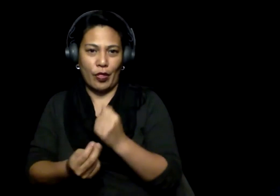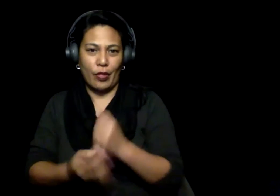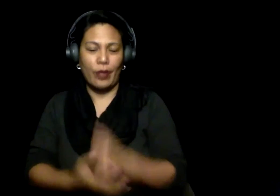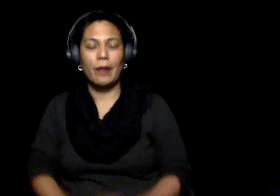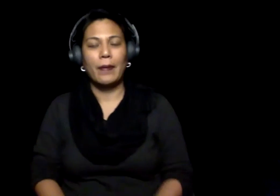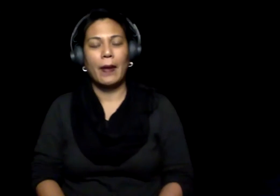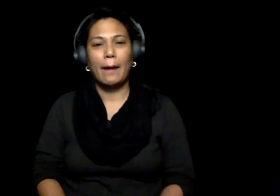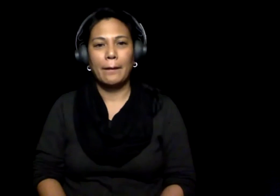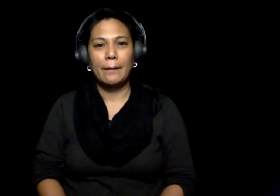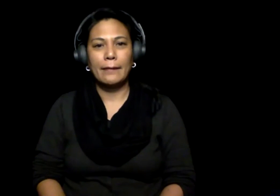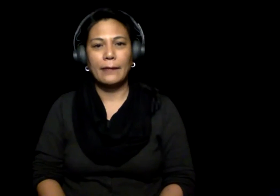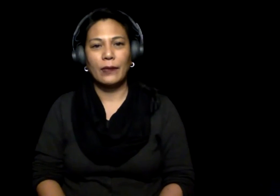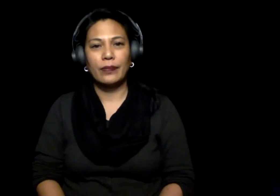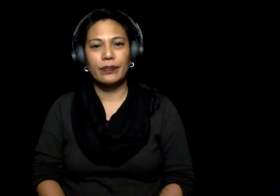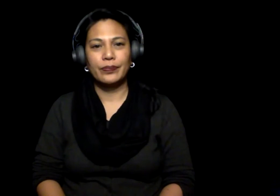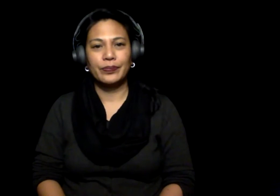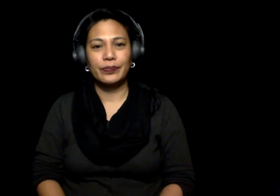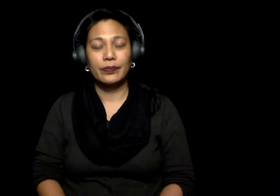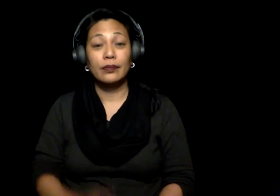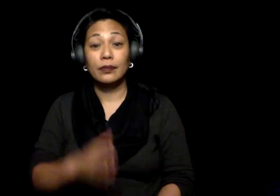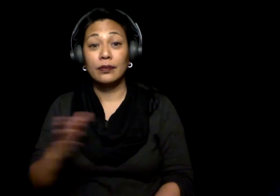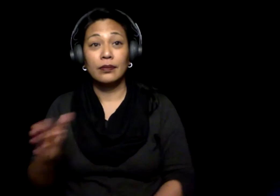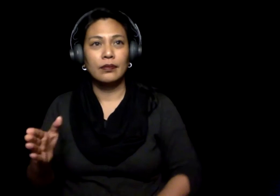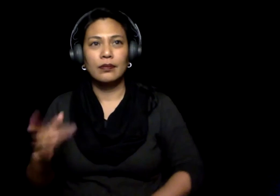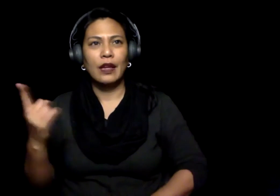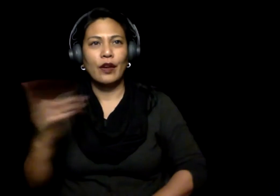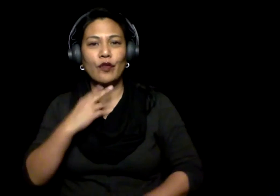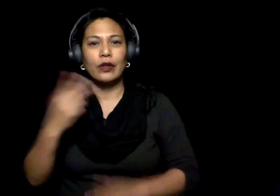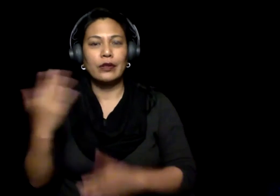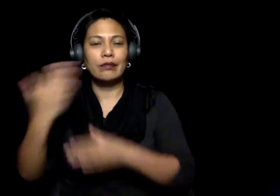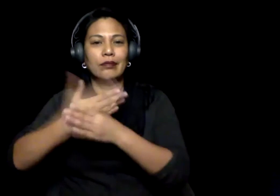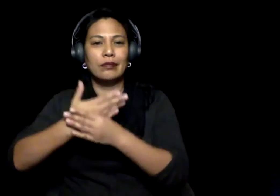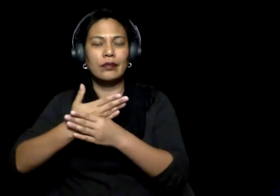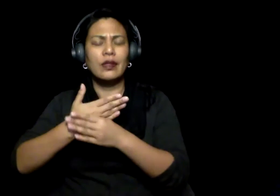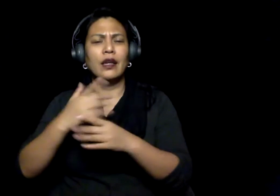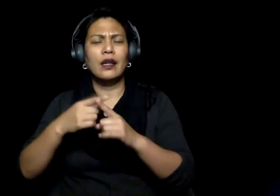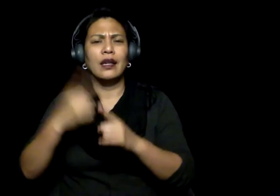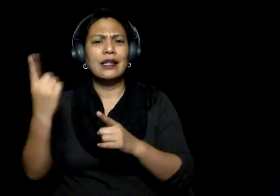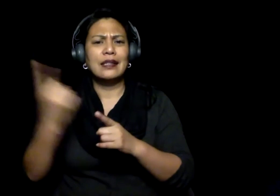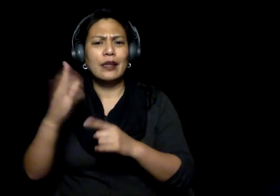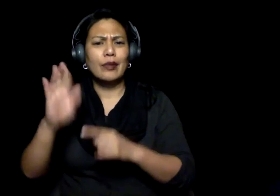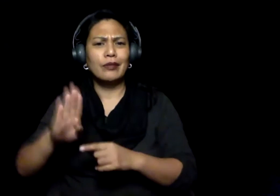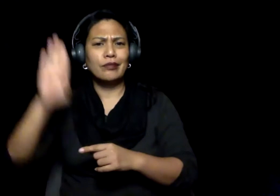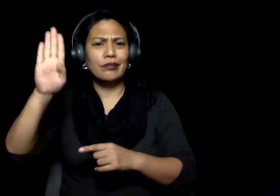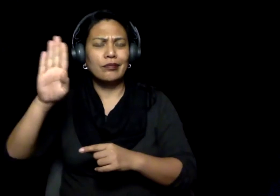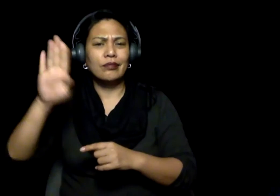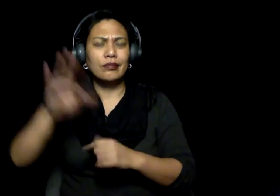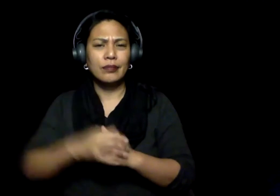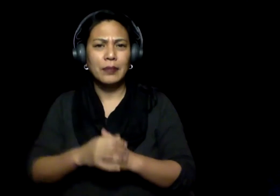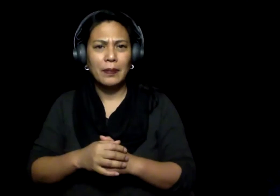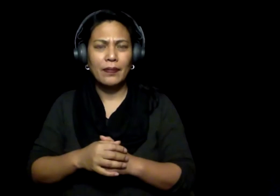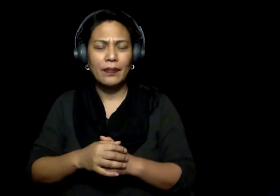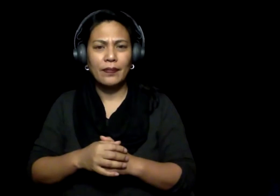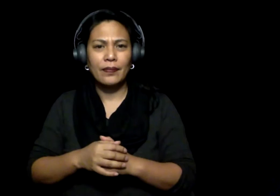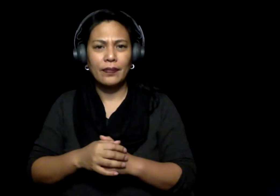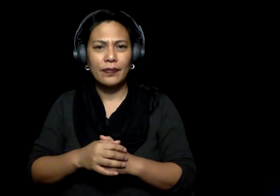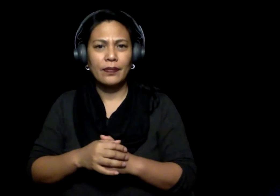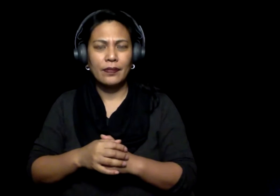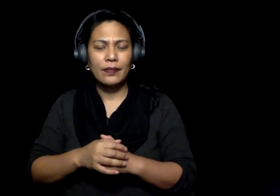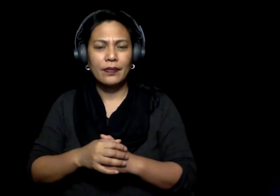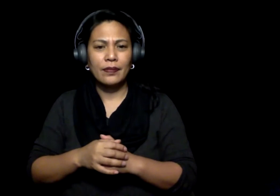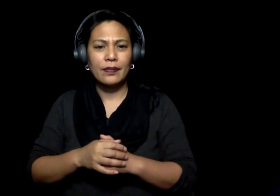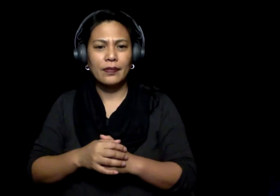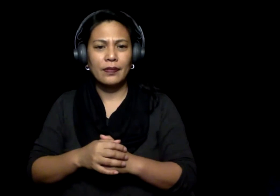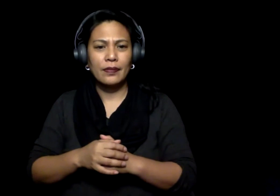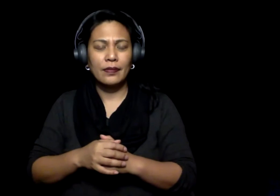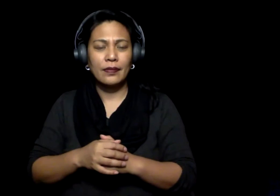So the budget, sorry, go ahead, yeah? Sorry, I just noticed someone put up their hand, so oh, great. I can unmute you, Julia,